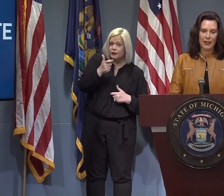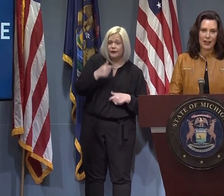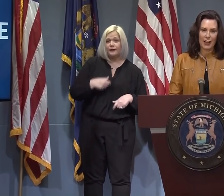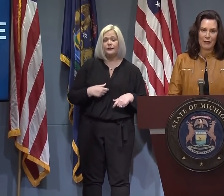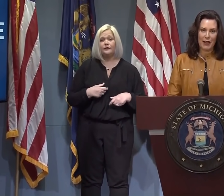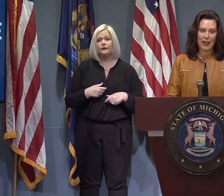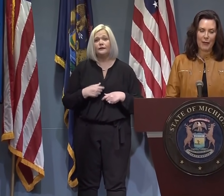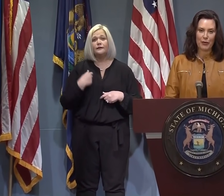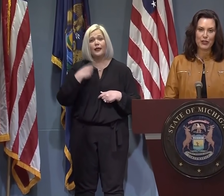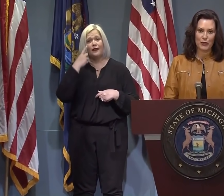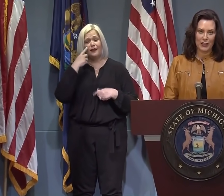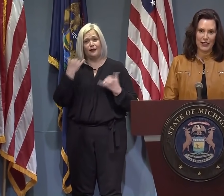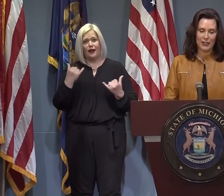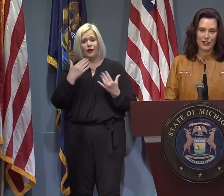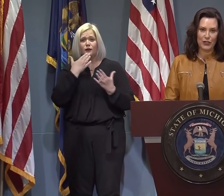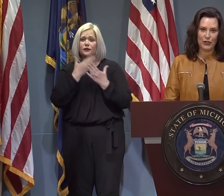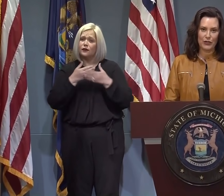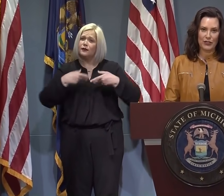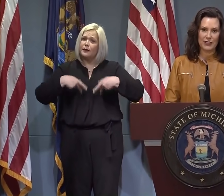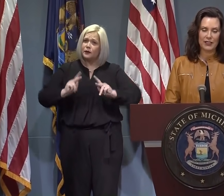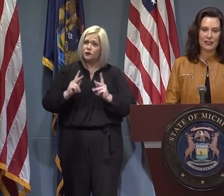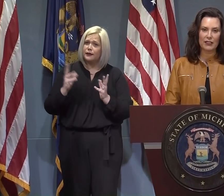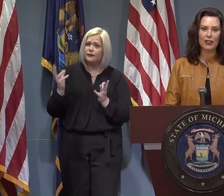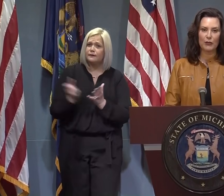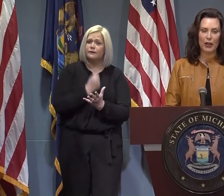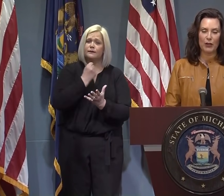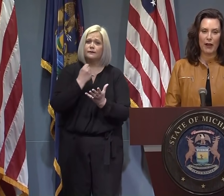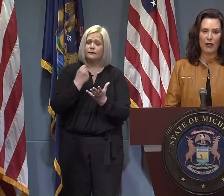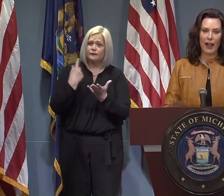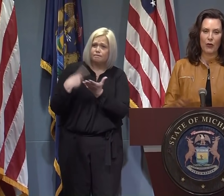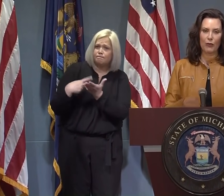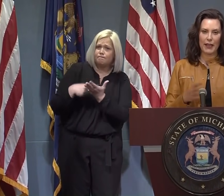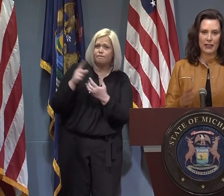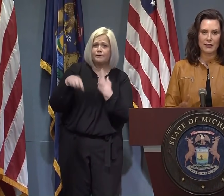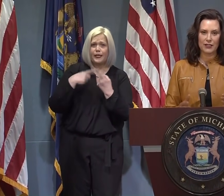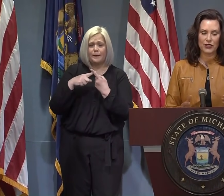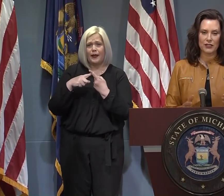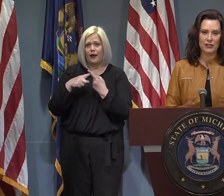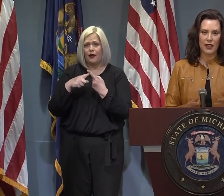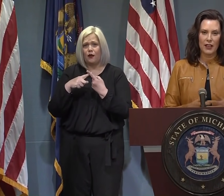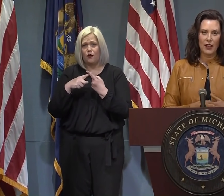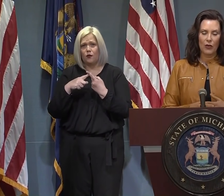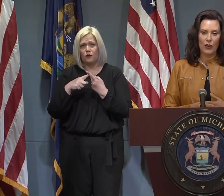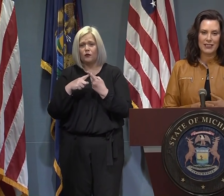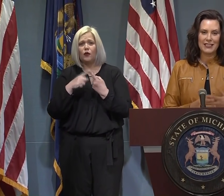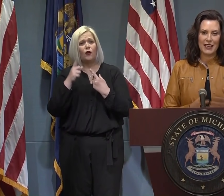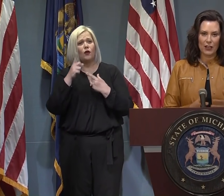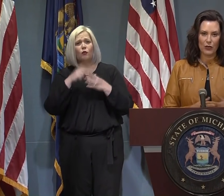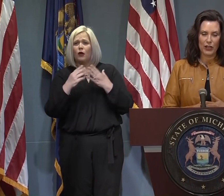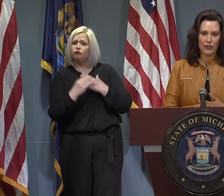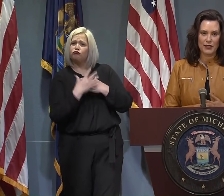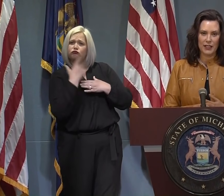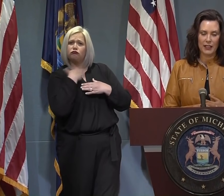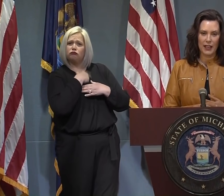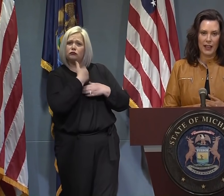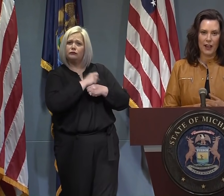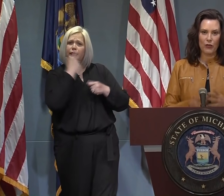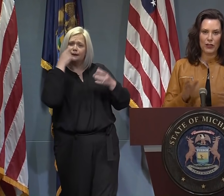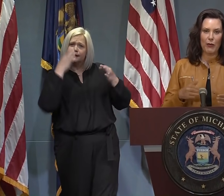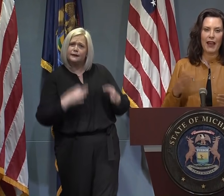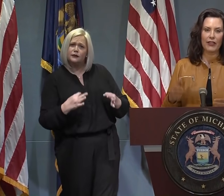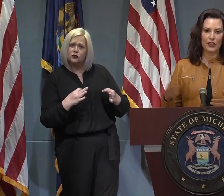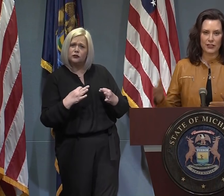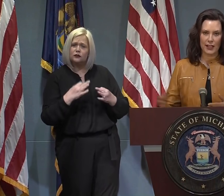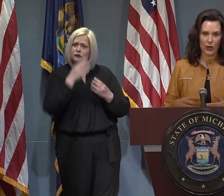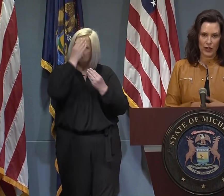good opportunity to discuss a little bit about how we're making decisions, what data we're using, and